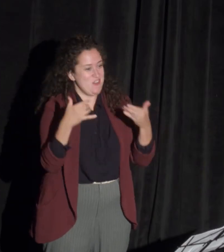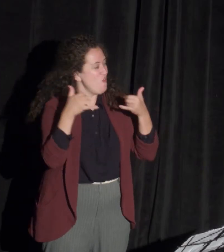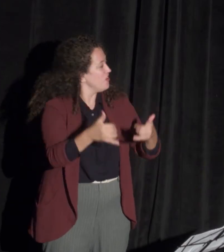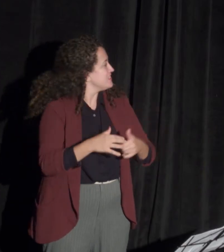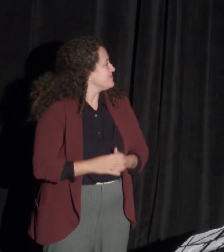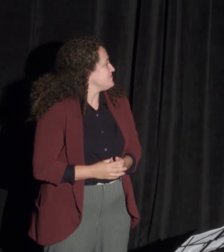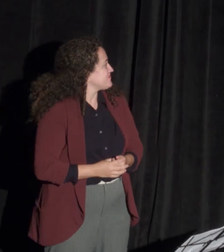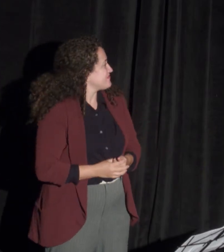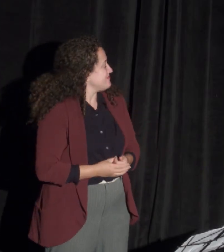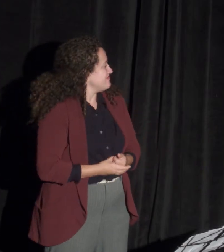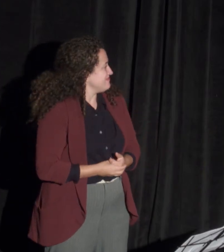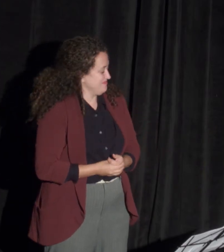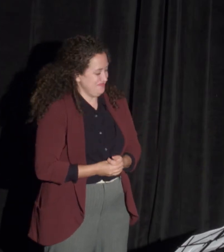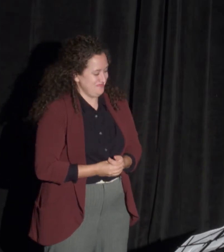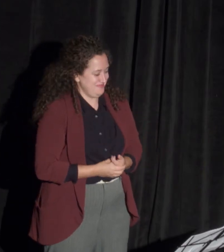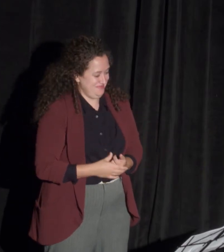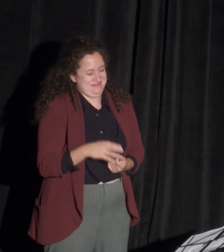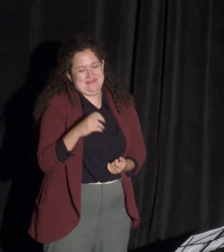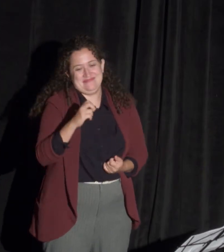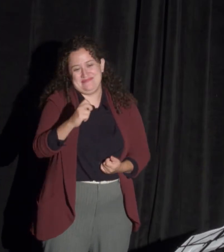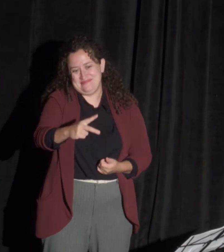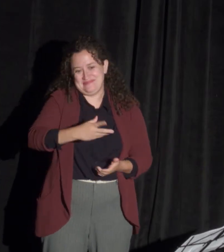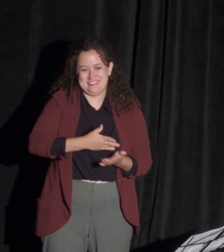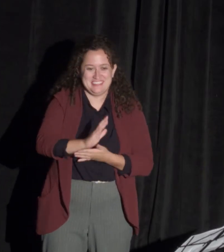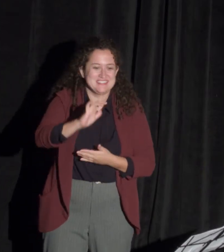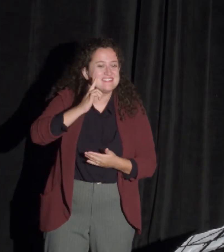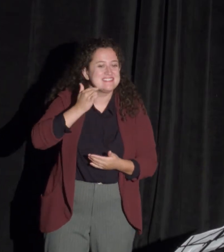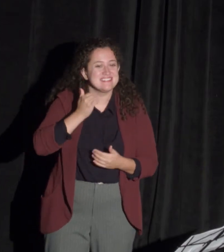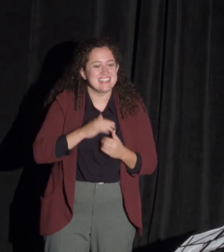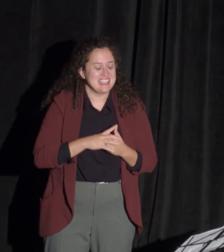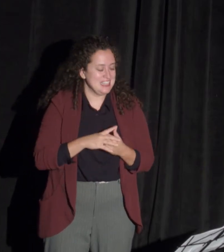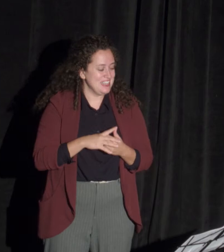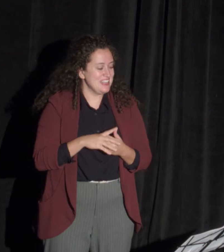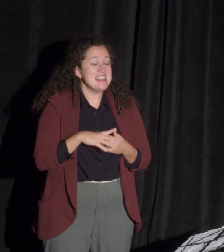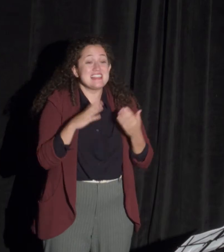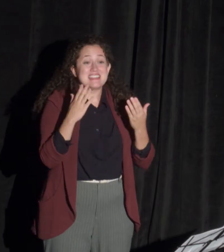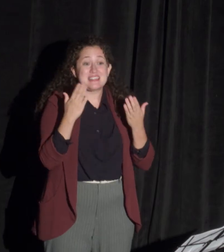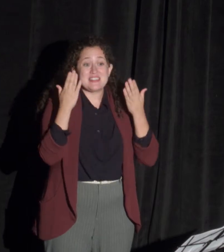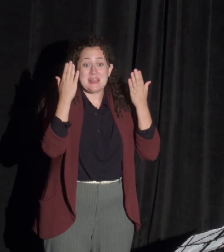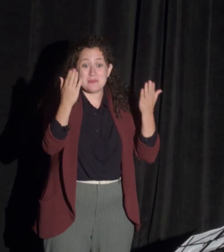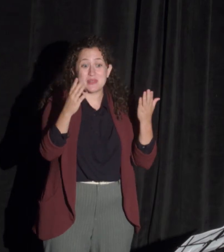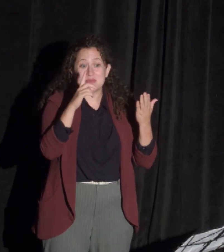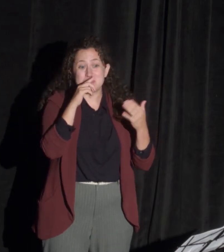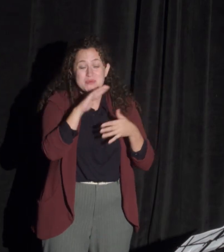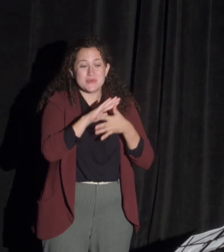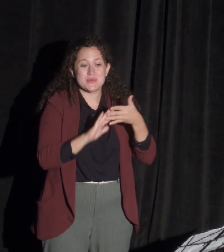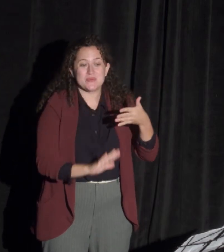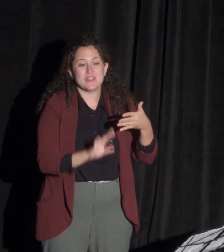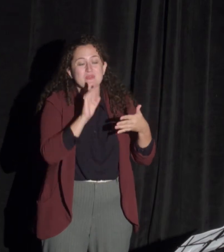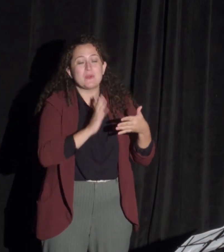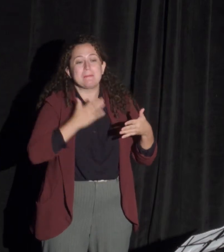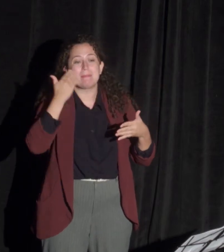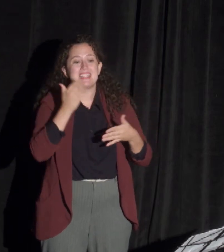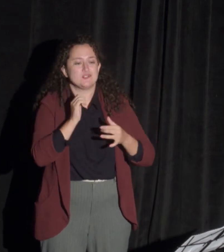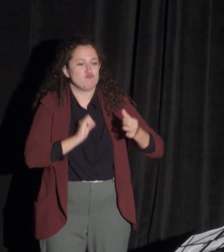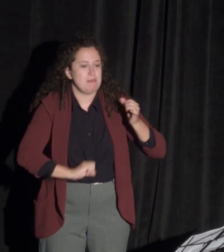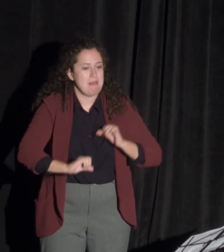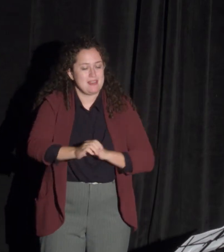All right. The nominees for Best Dramatic Presentation Long Form